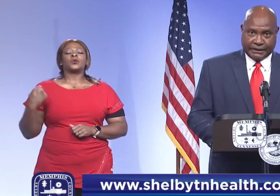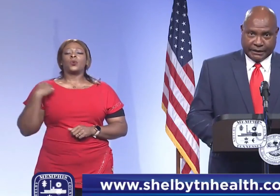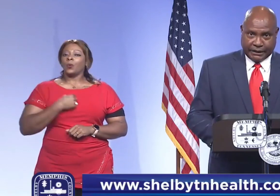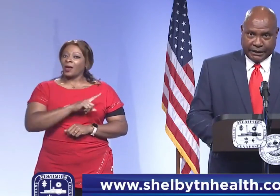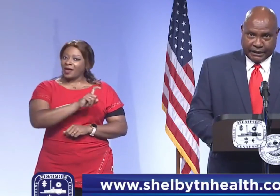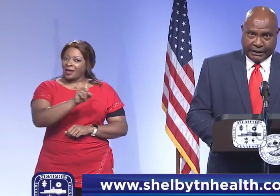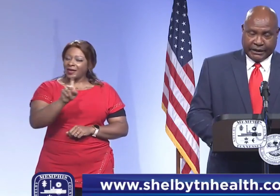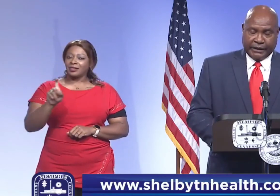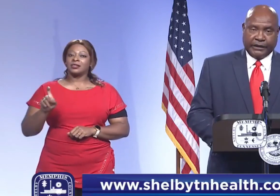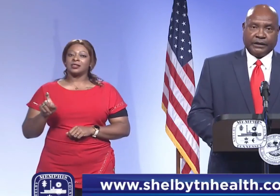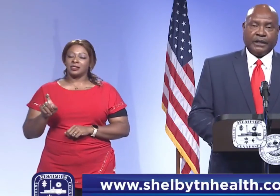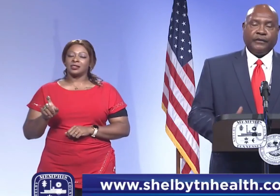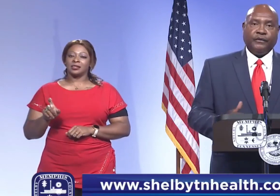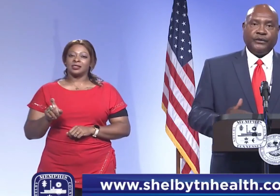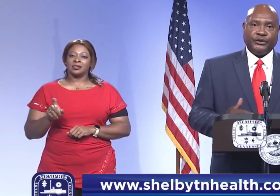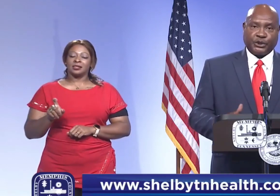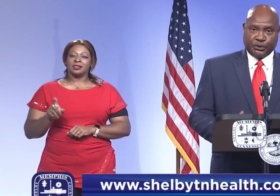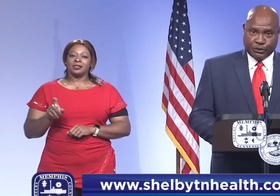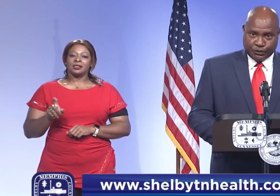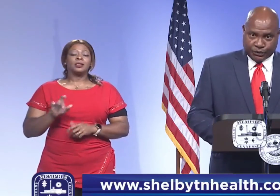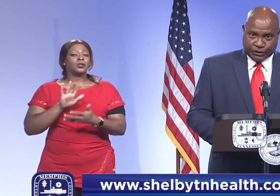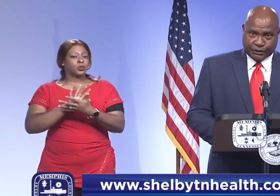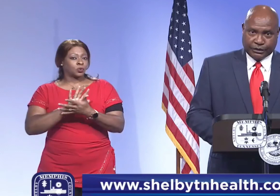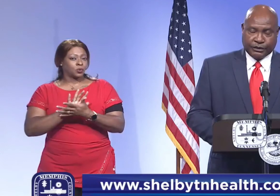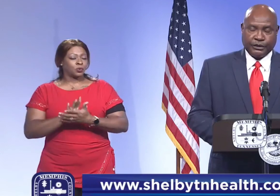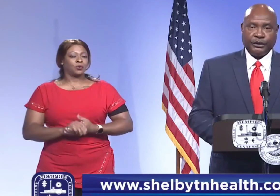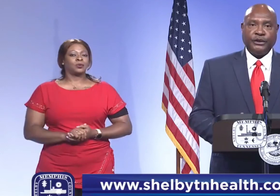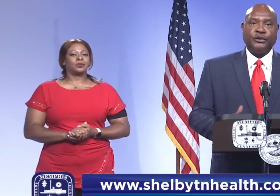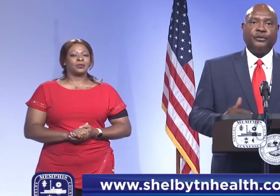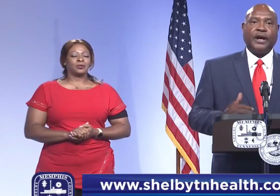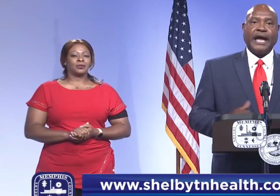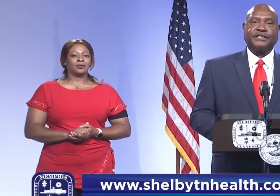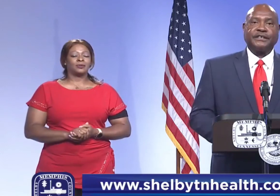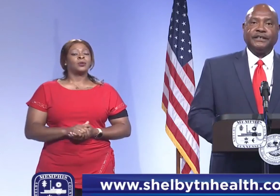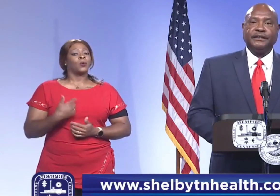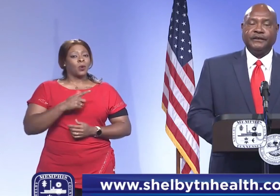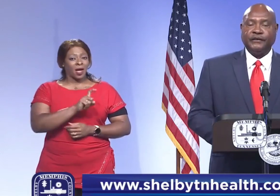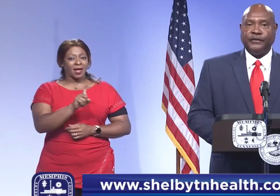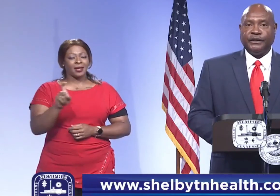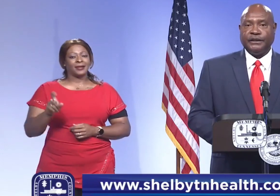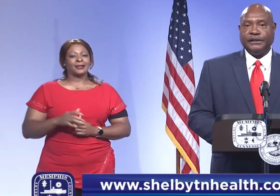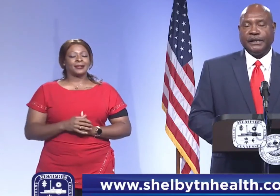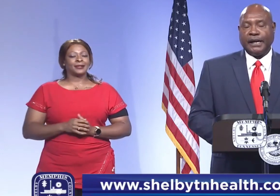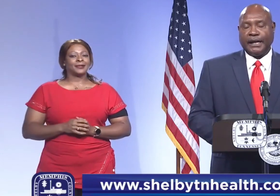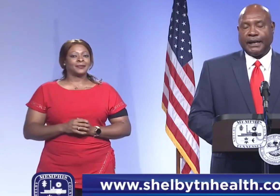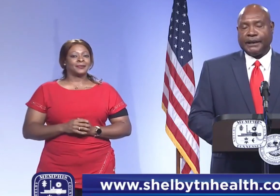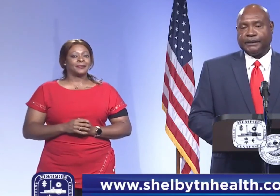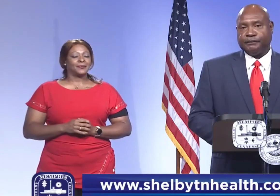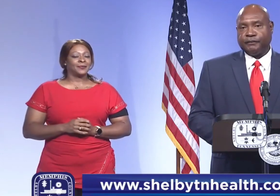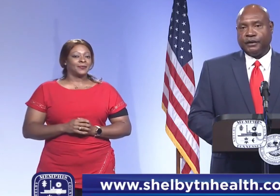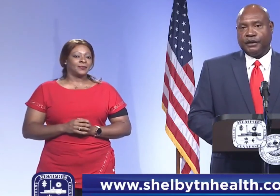asking the schools, we're asking the